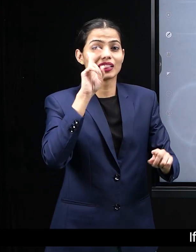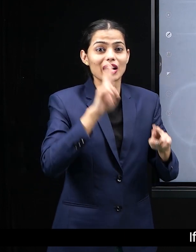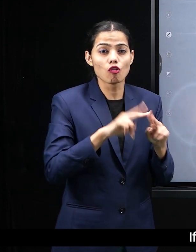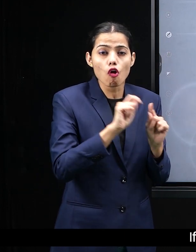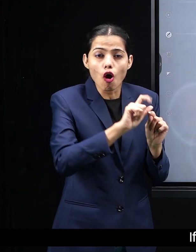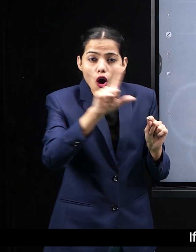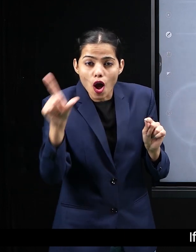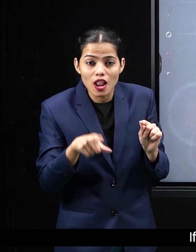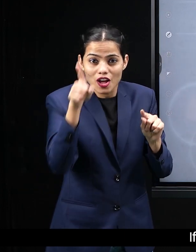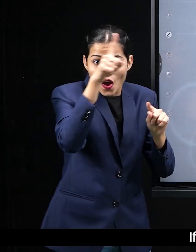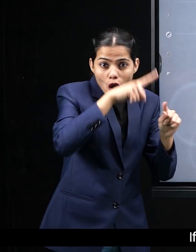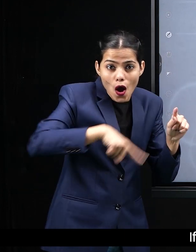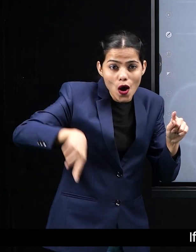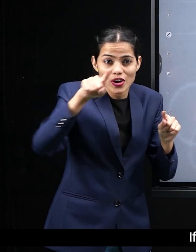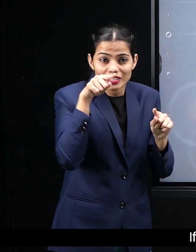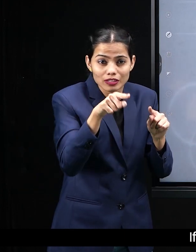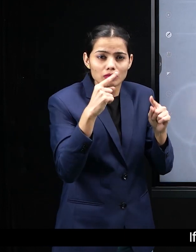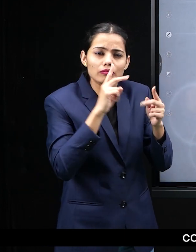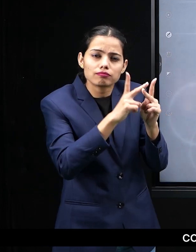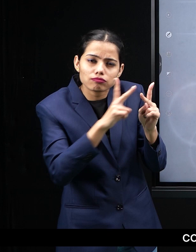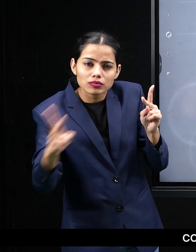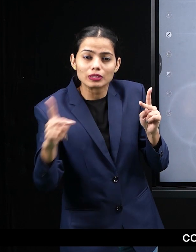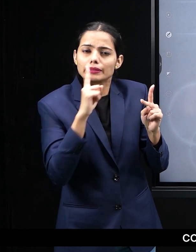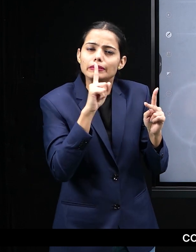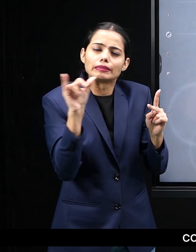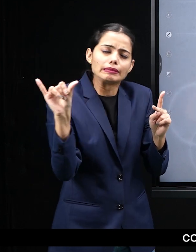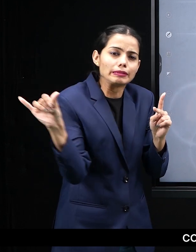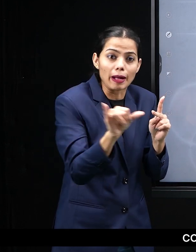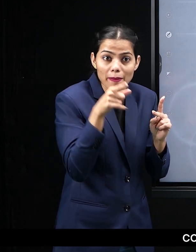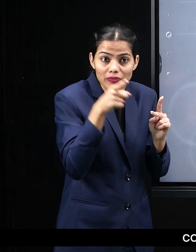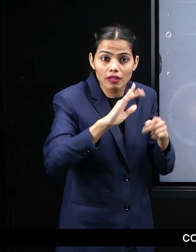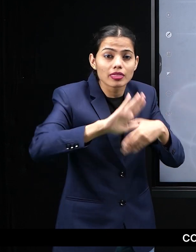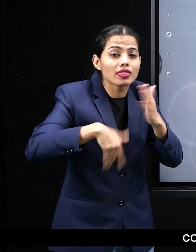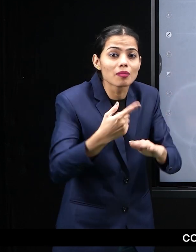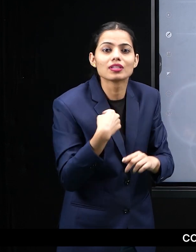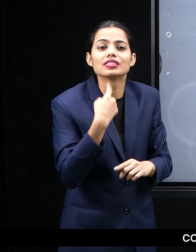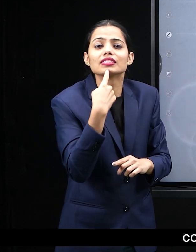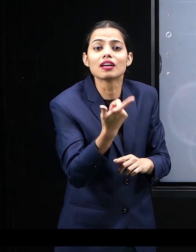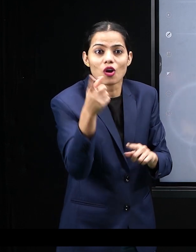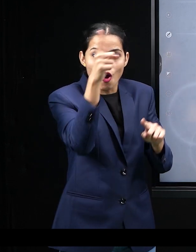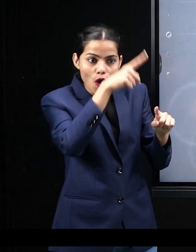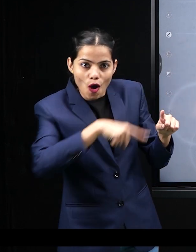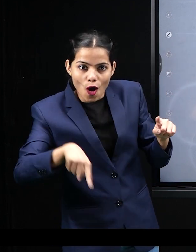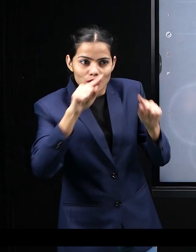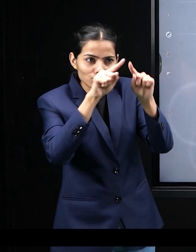If all the vertex of the quadrilateral comes in a circle, then it is said to be a cyclic